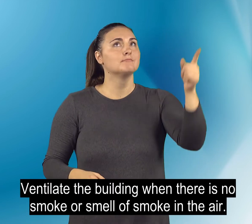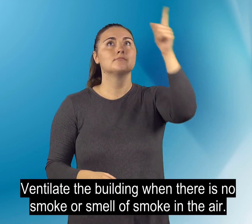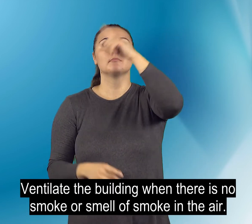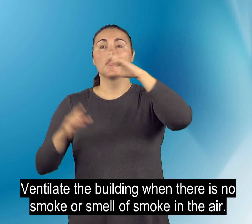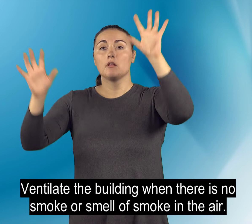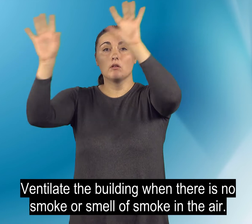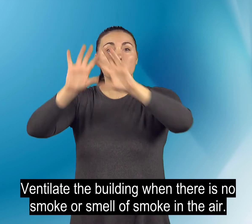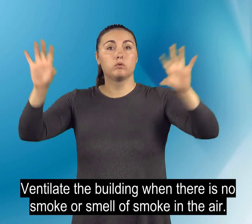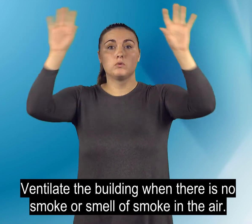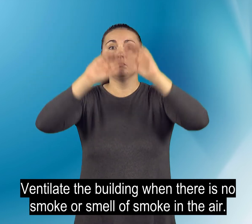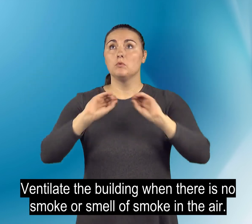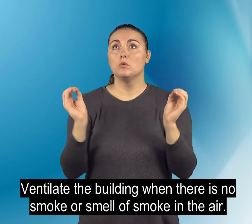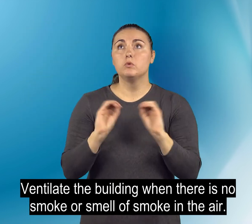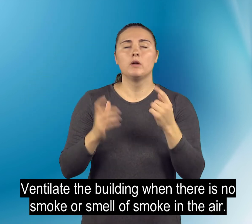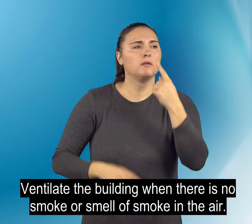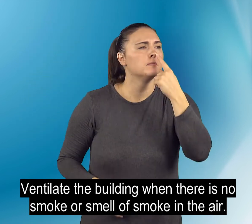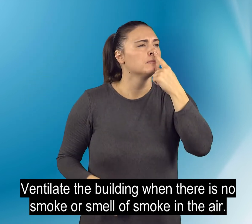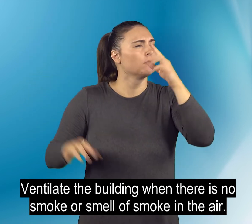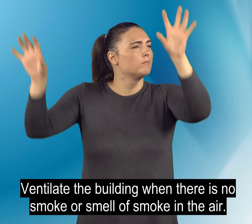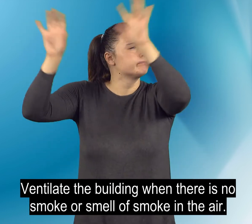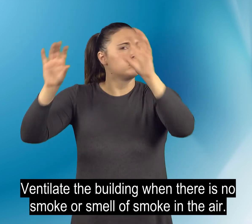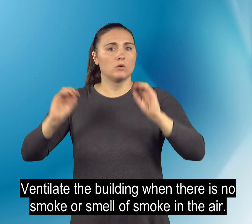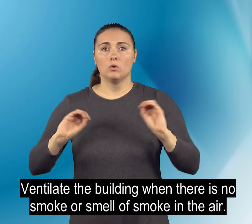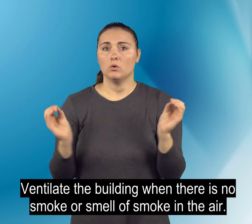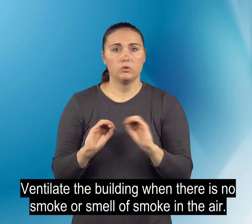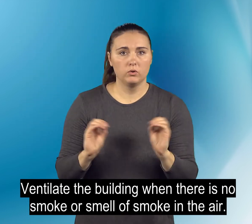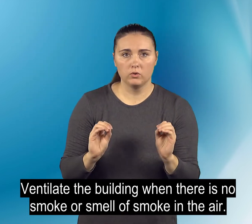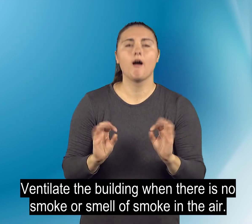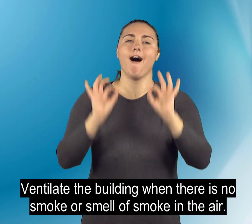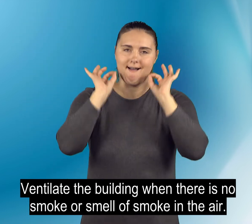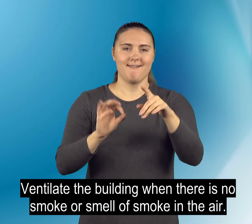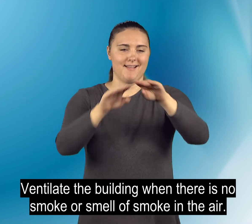Ventilate the building when there is no smoke or smell of smoke in the air.